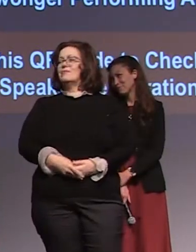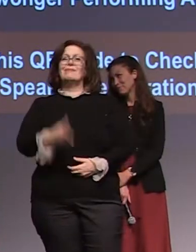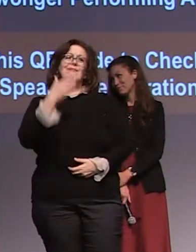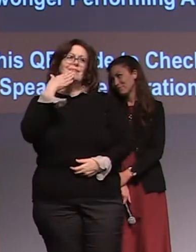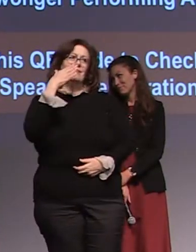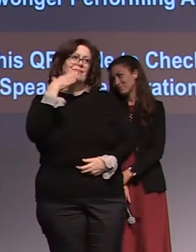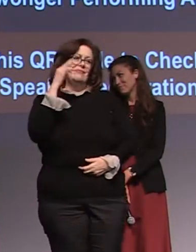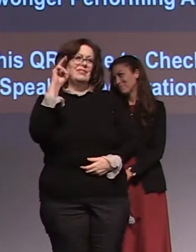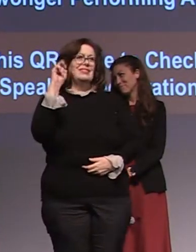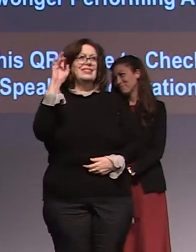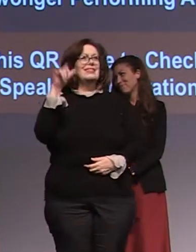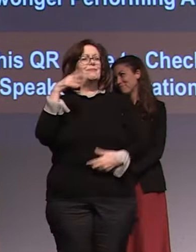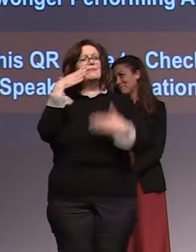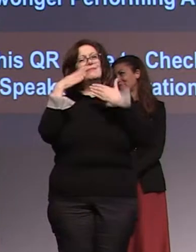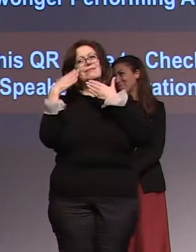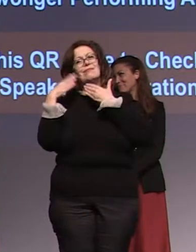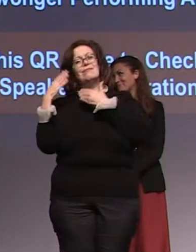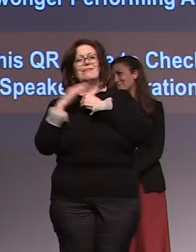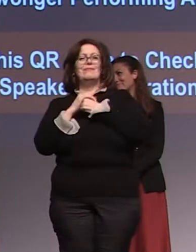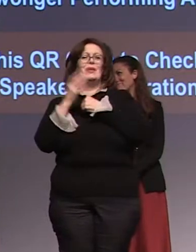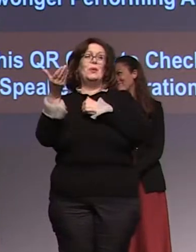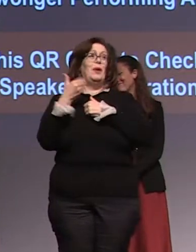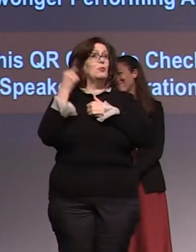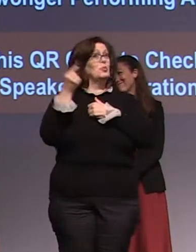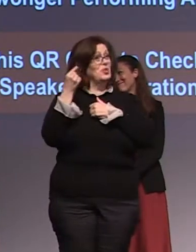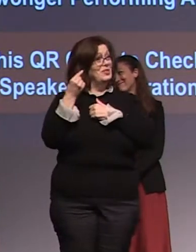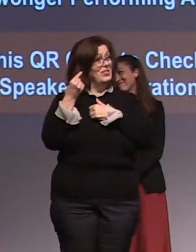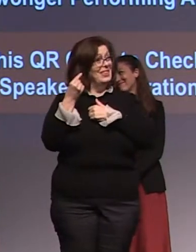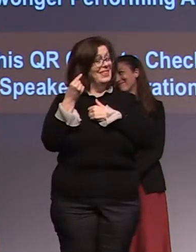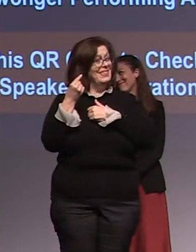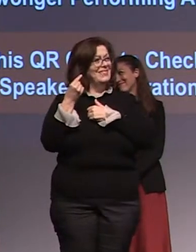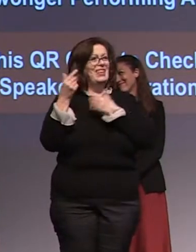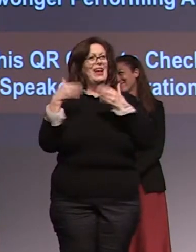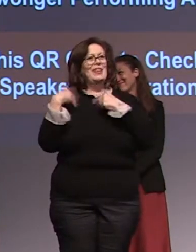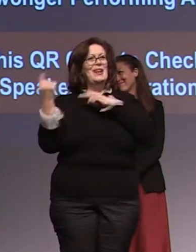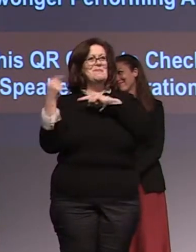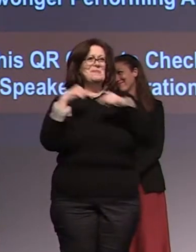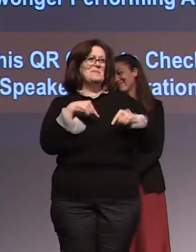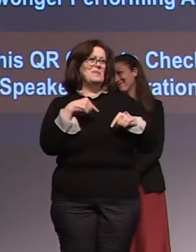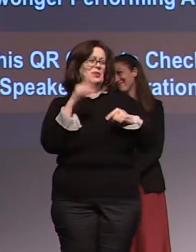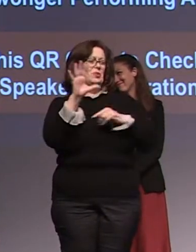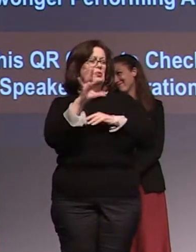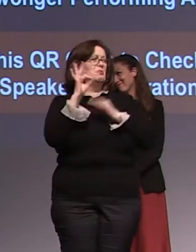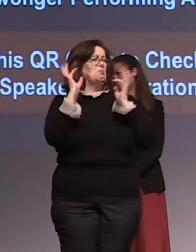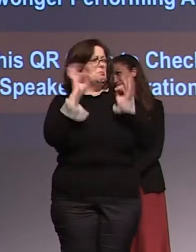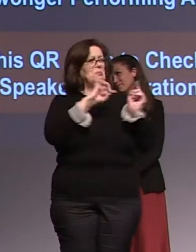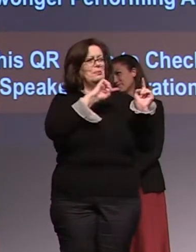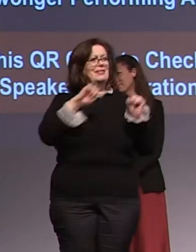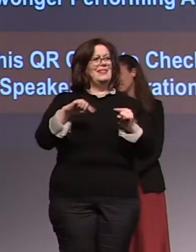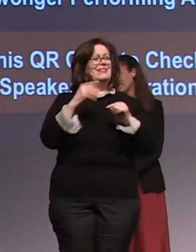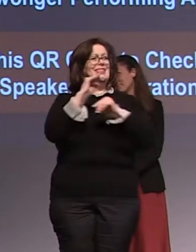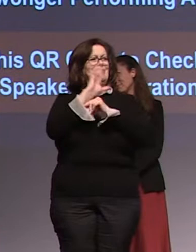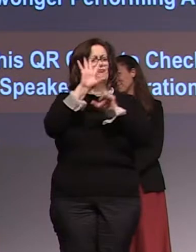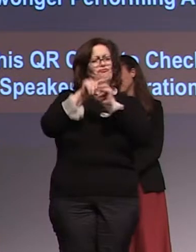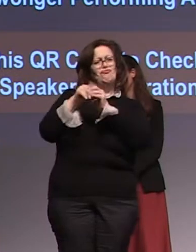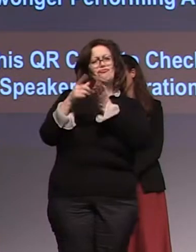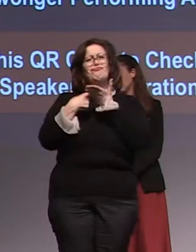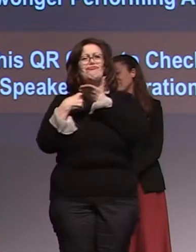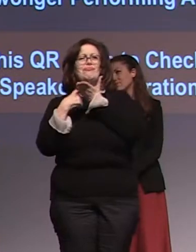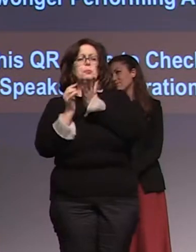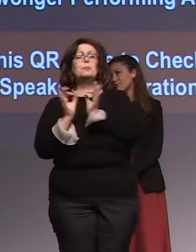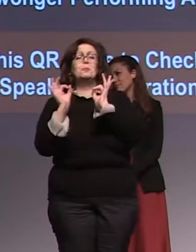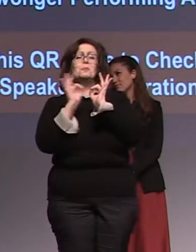Thank you, Nancy. As she said, welcome to Greenville. We're glad you have chosen to come out tonight and engage in this very